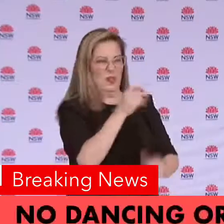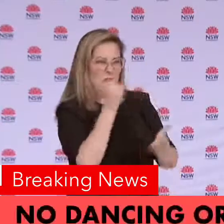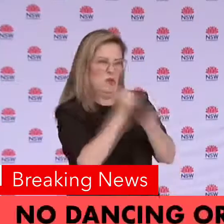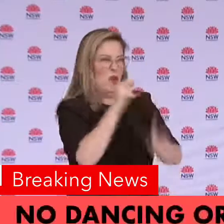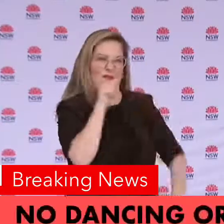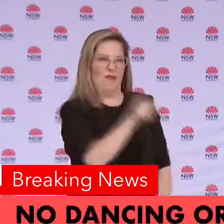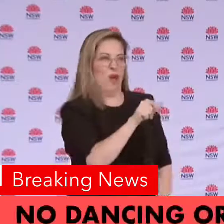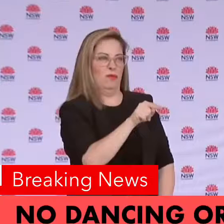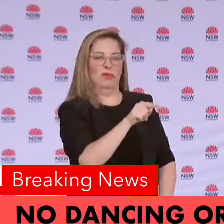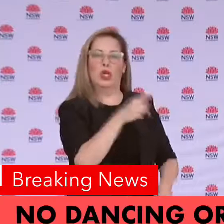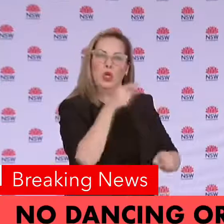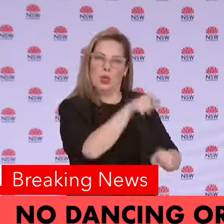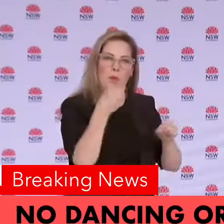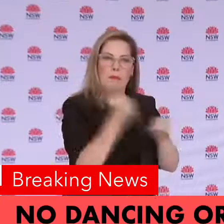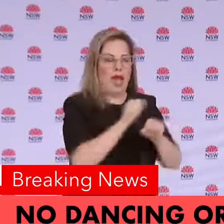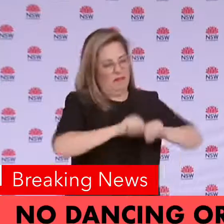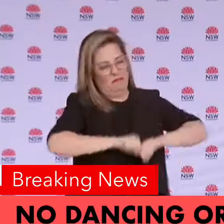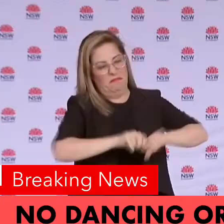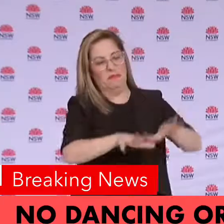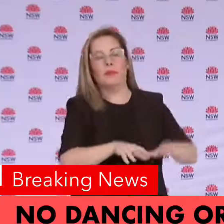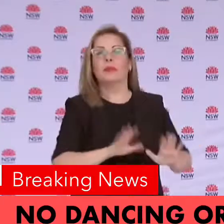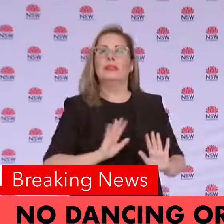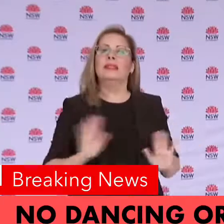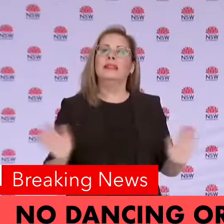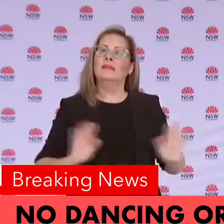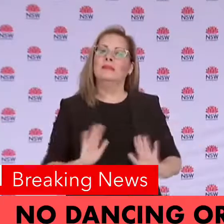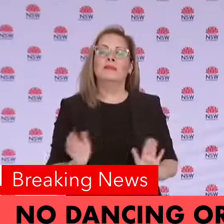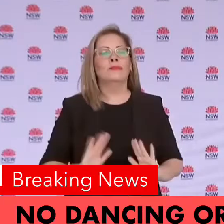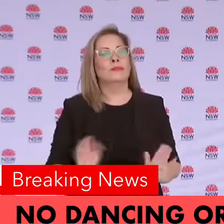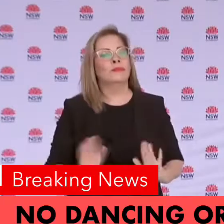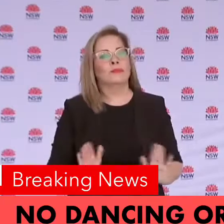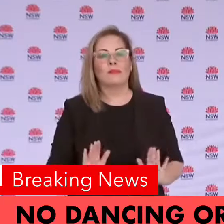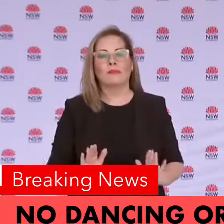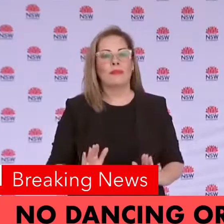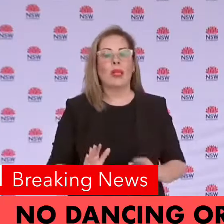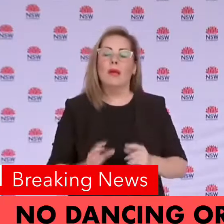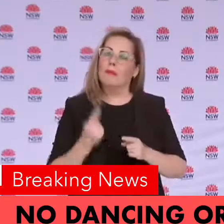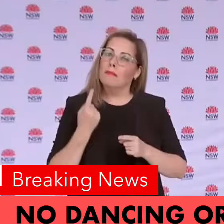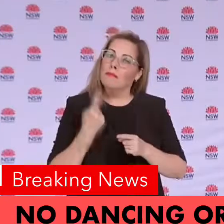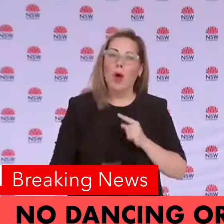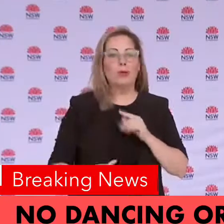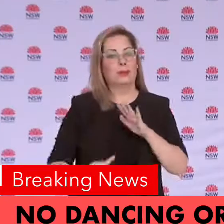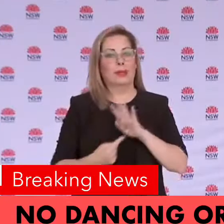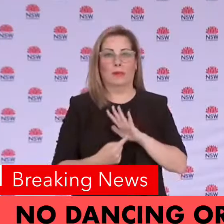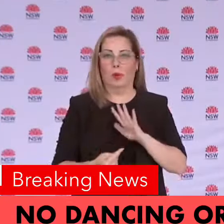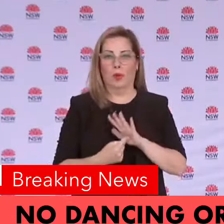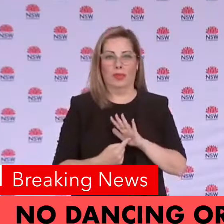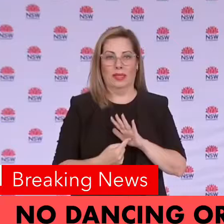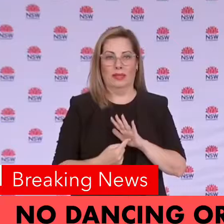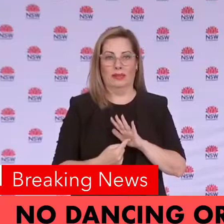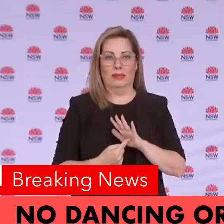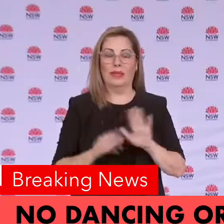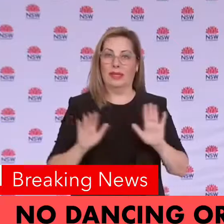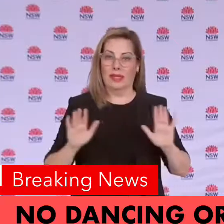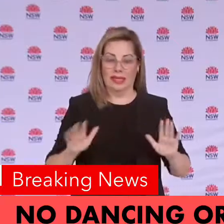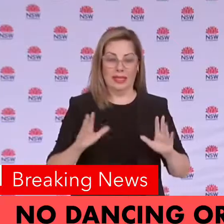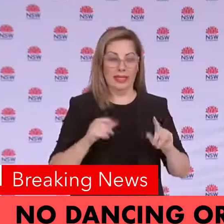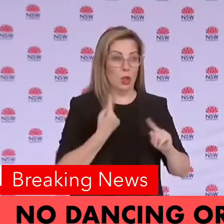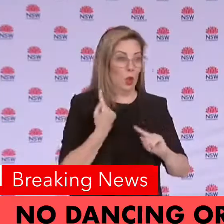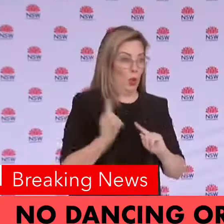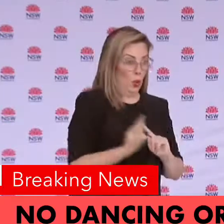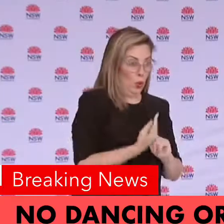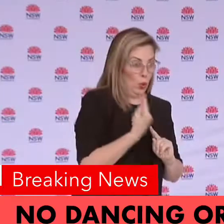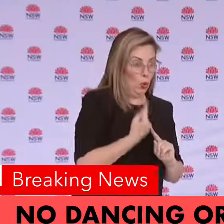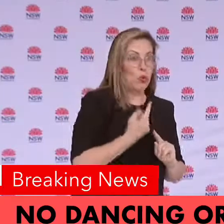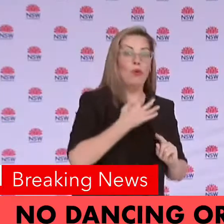or asserting that people did stuff. At the moment, the key focus is on people isolating,